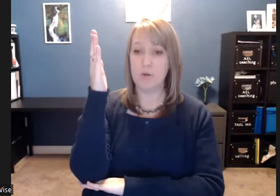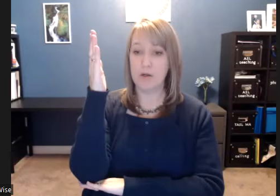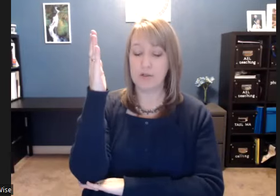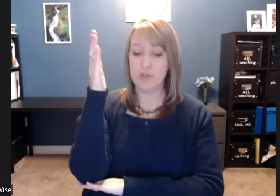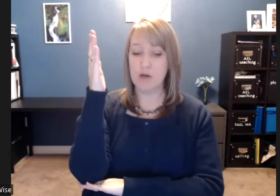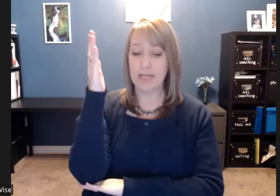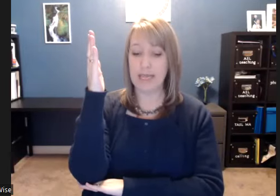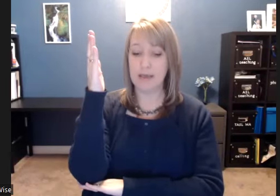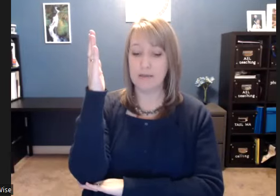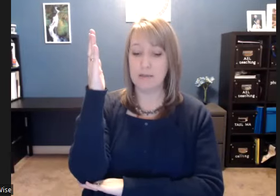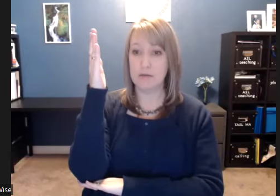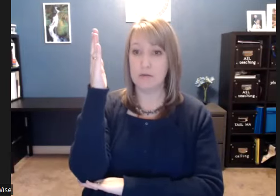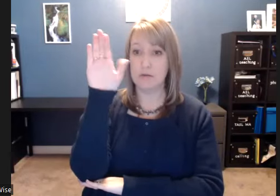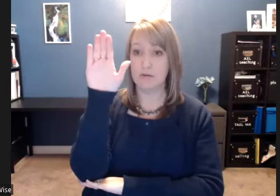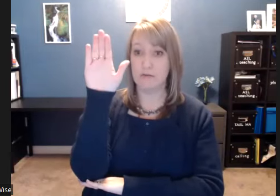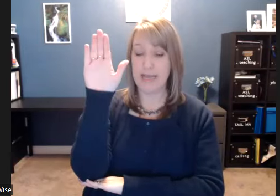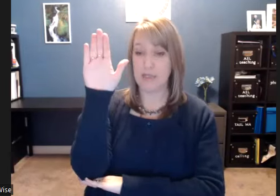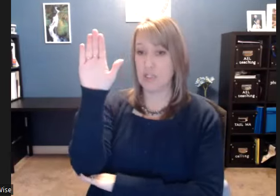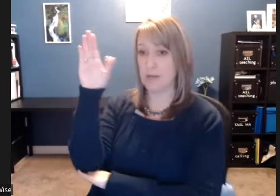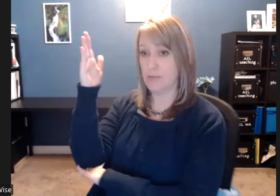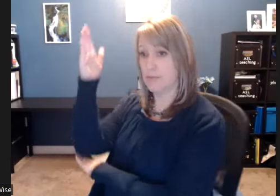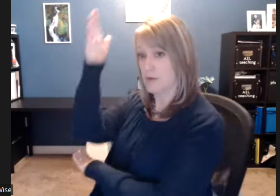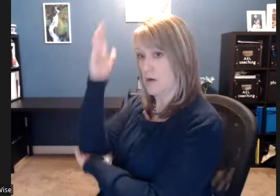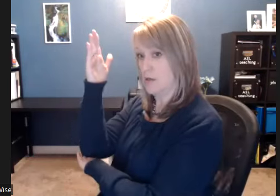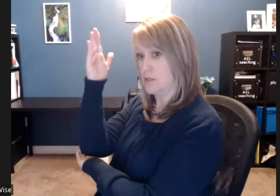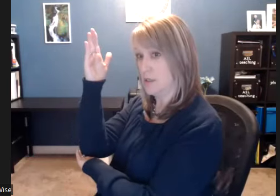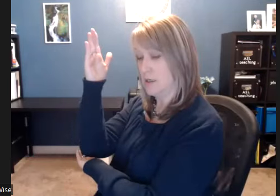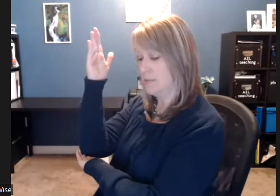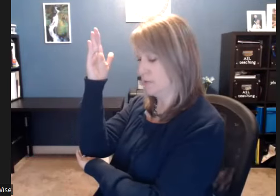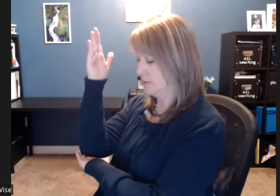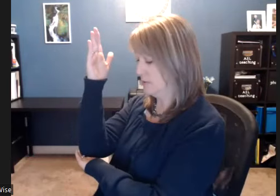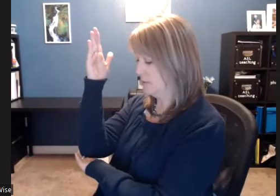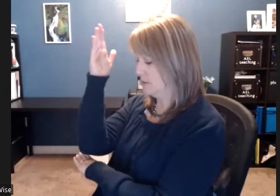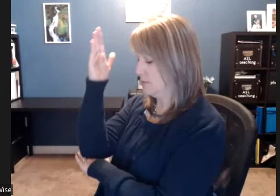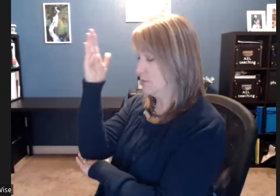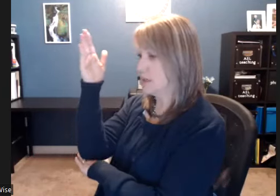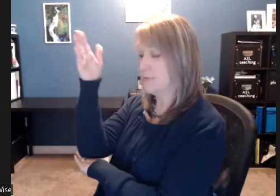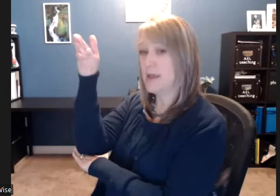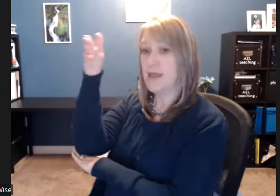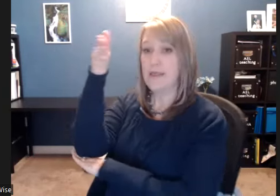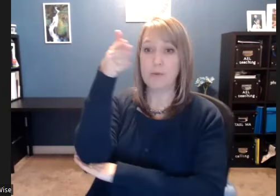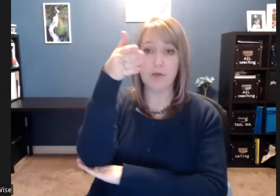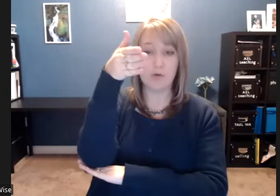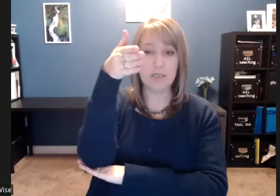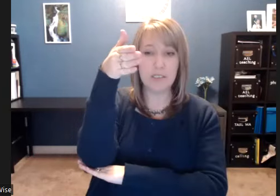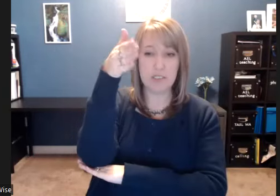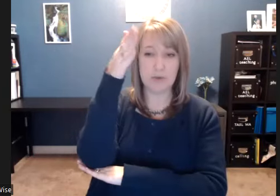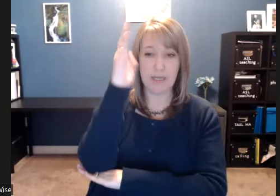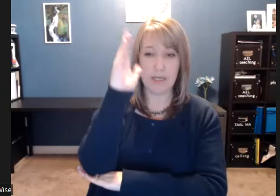want your dominant hand, flat hand shape, on top with your elbow on top. Then what you're going to do